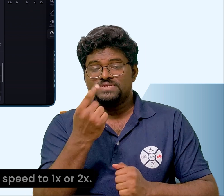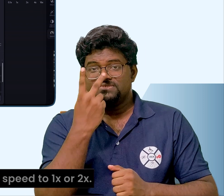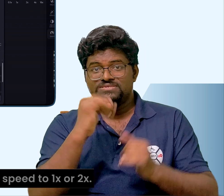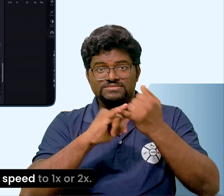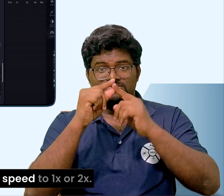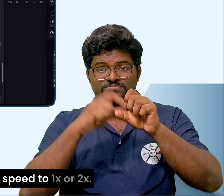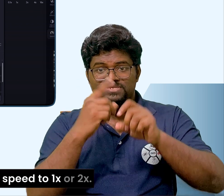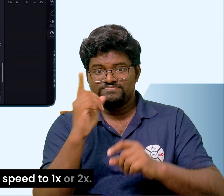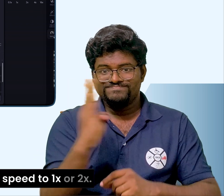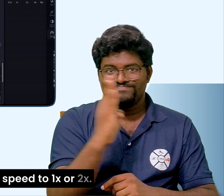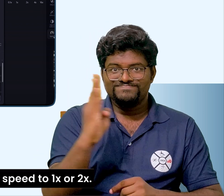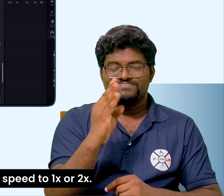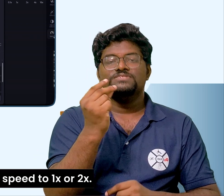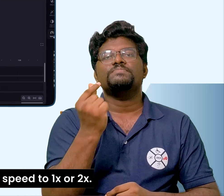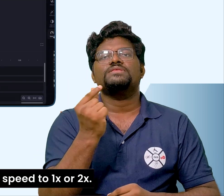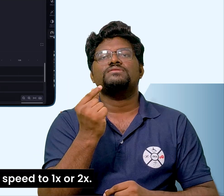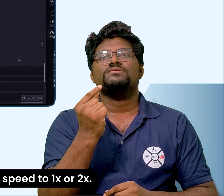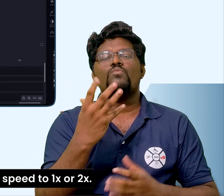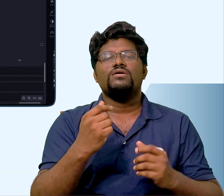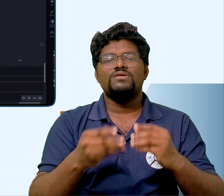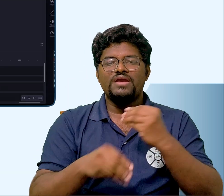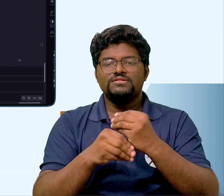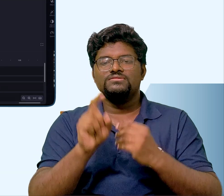Change video speed to 1x or 2x.